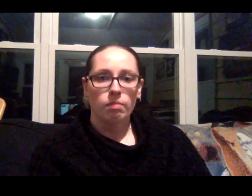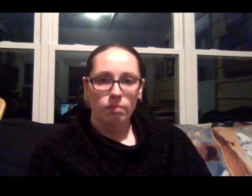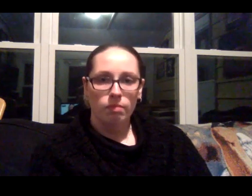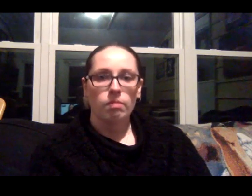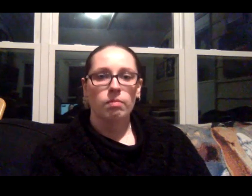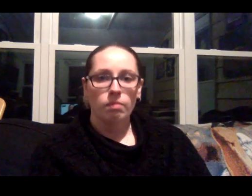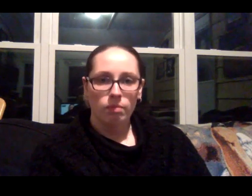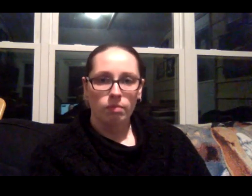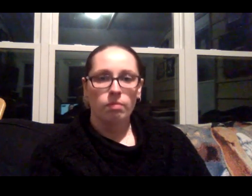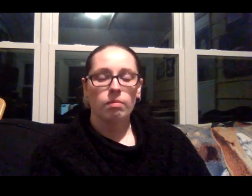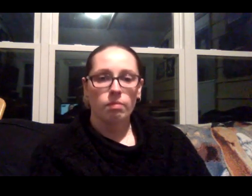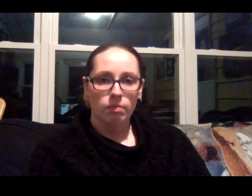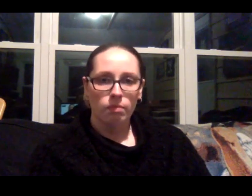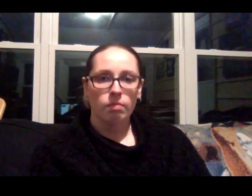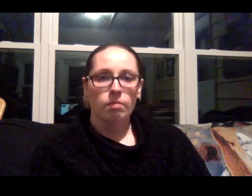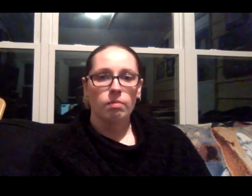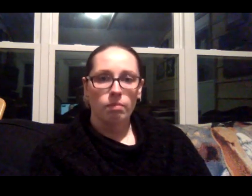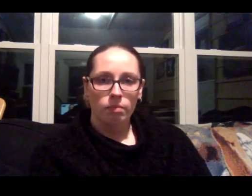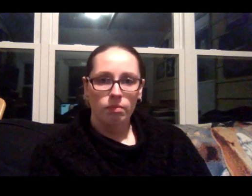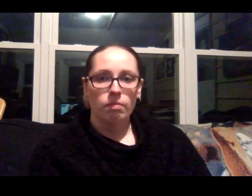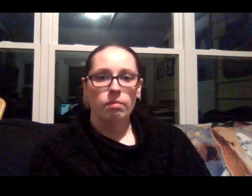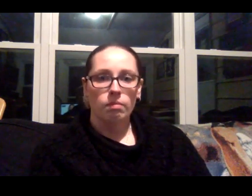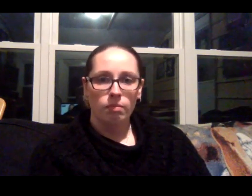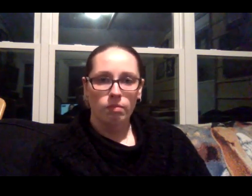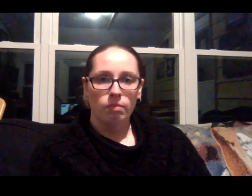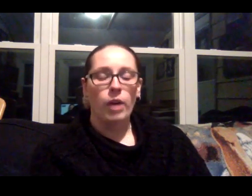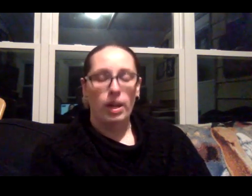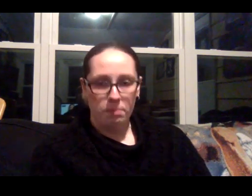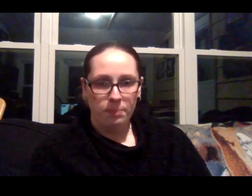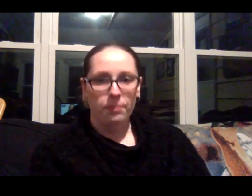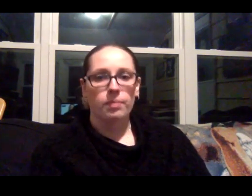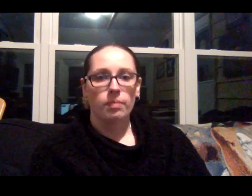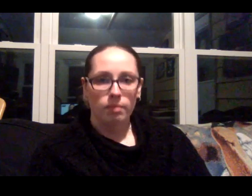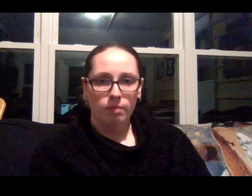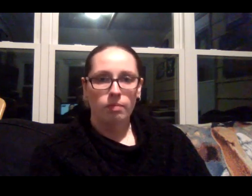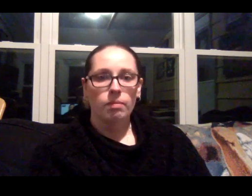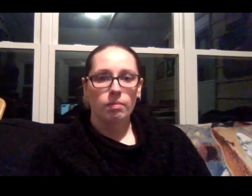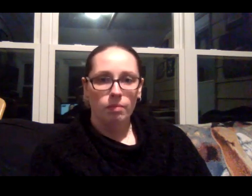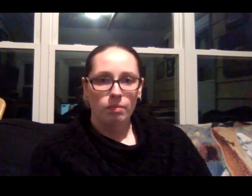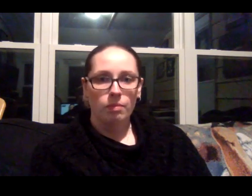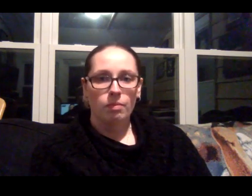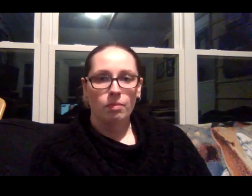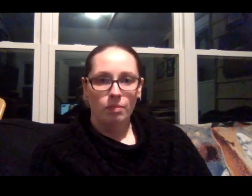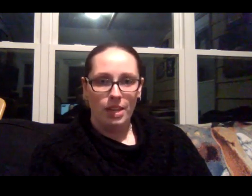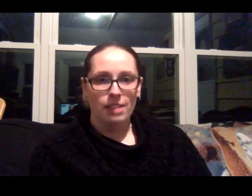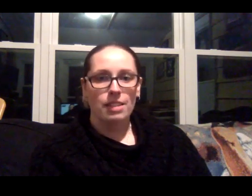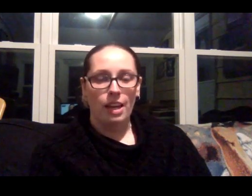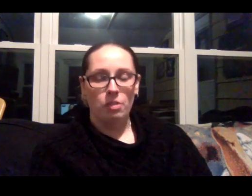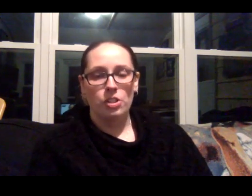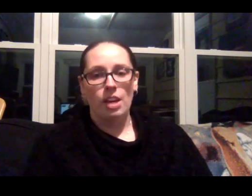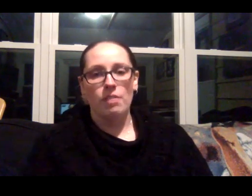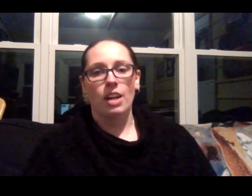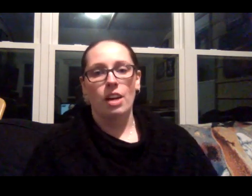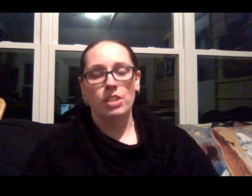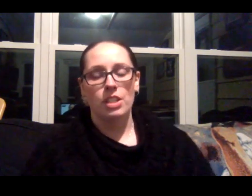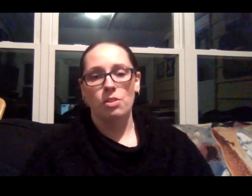need during this unprecedented time. And it's not meant to blame anyone. So I like that you have both sides and can offer that. Yes. And I